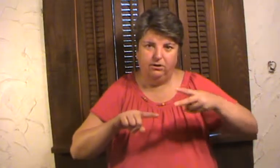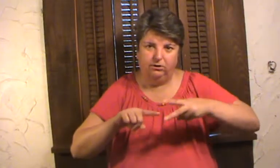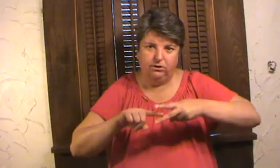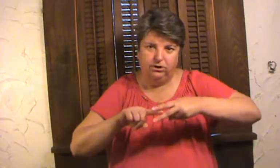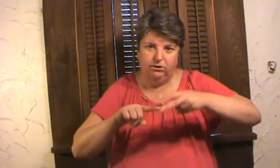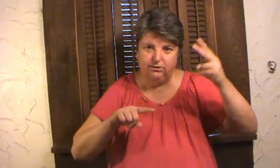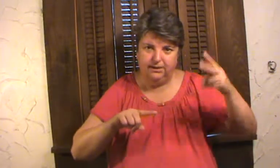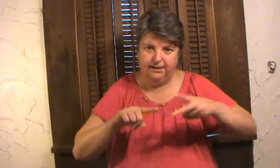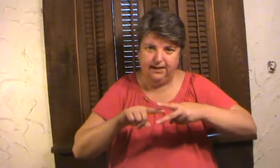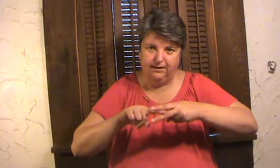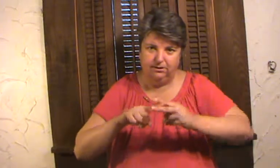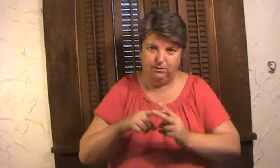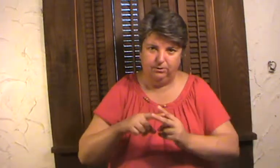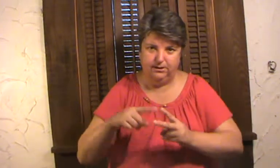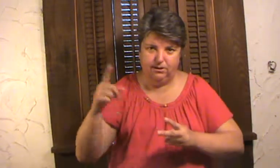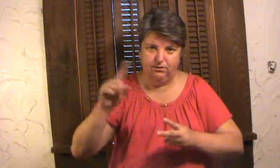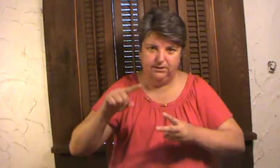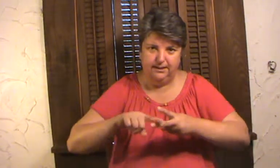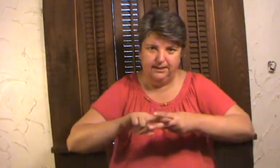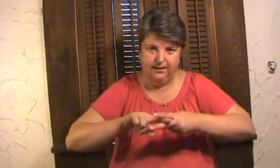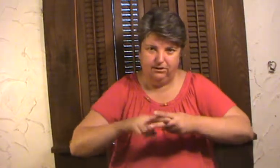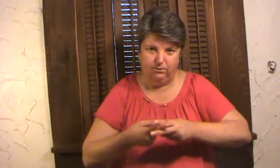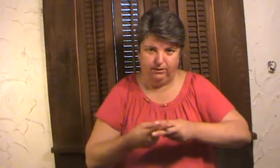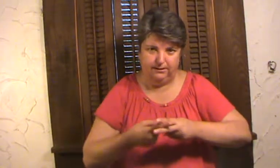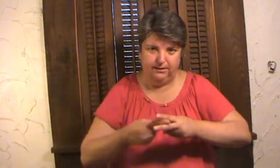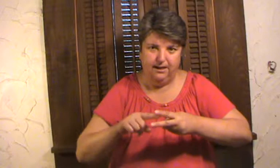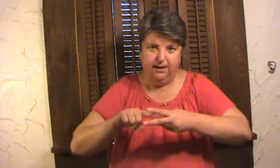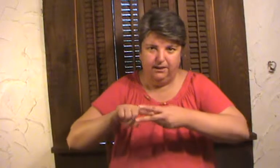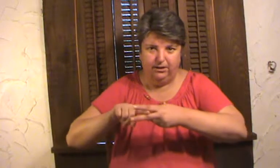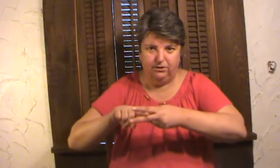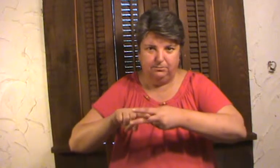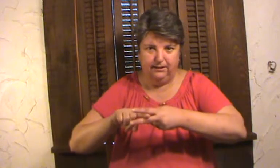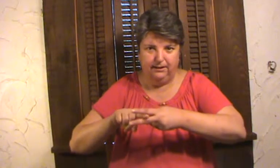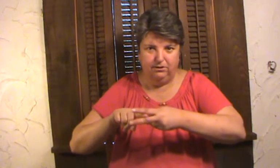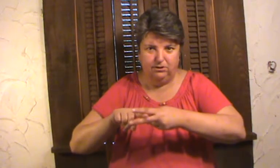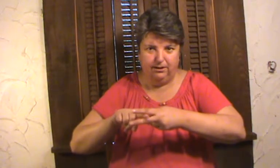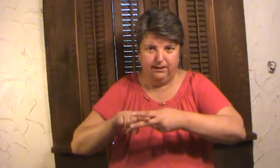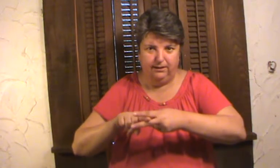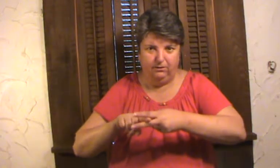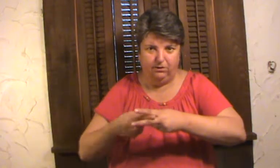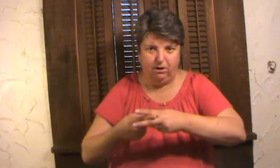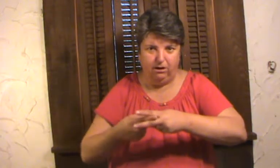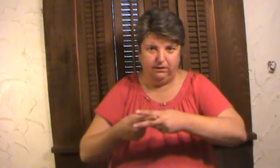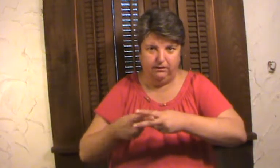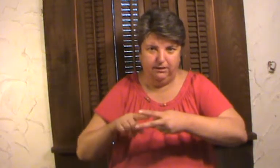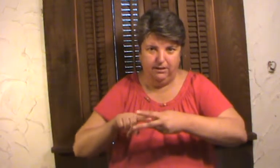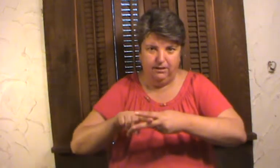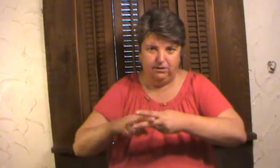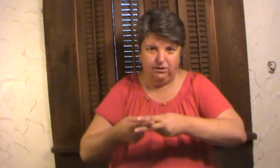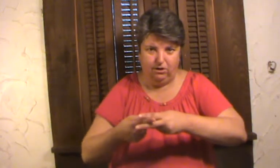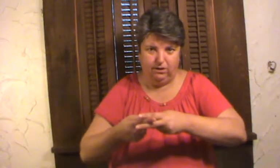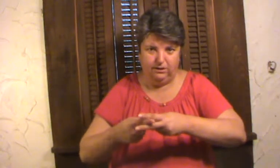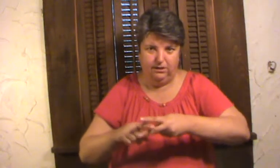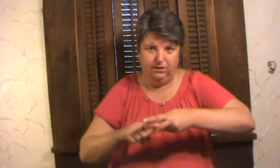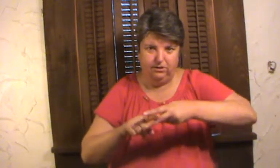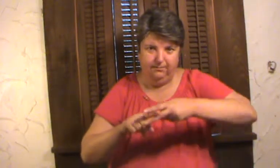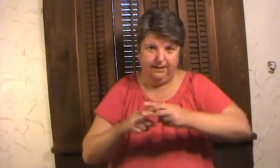don't use this hand to twist, you use this hand to twist. Like you're starting your car. Start. So